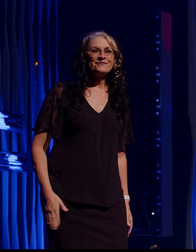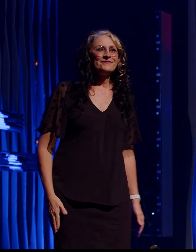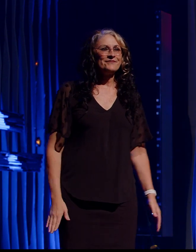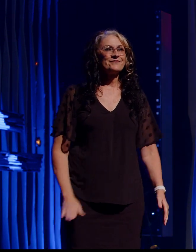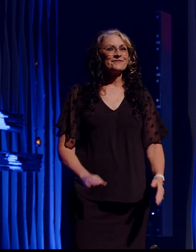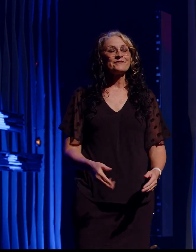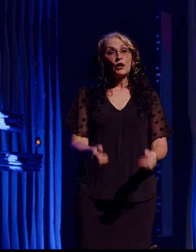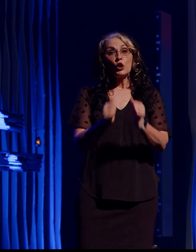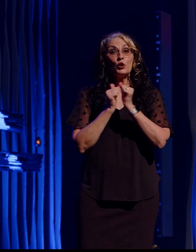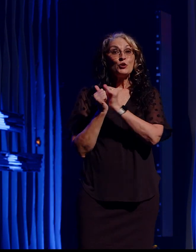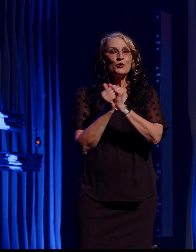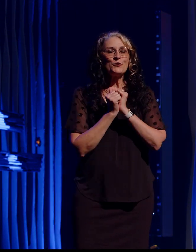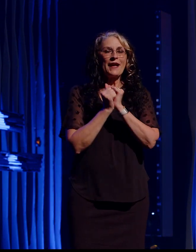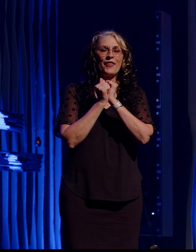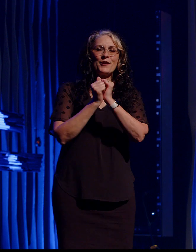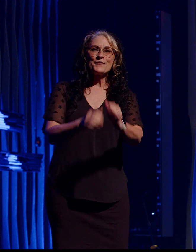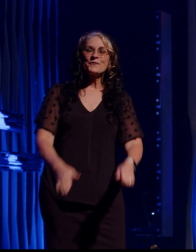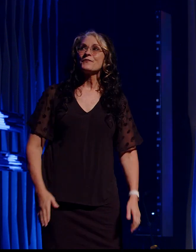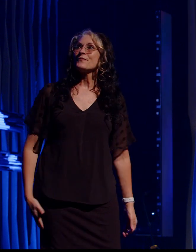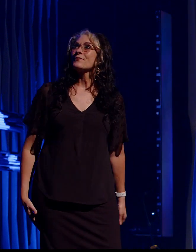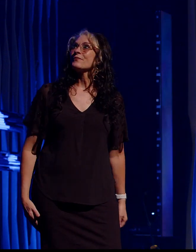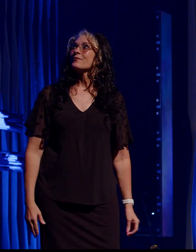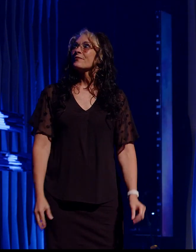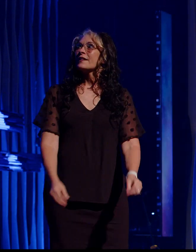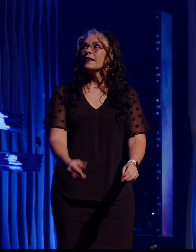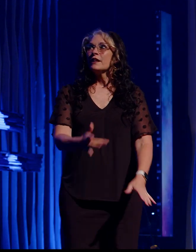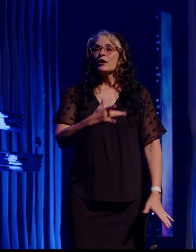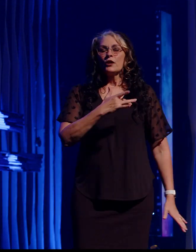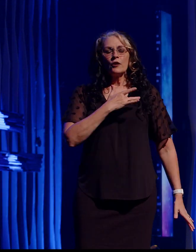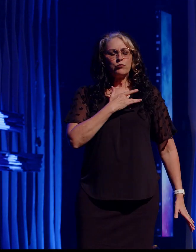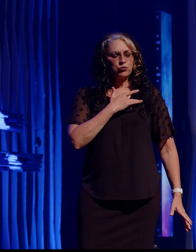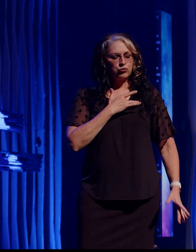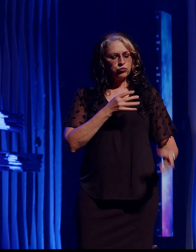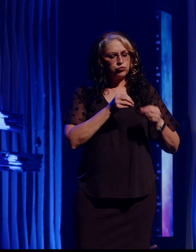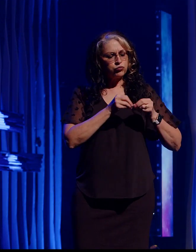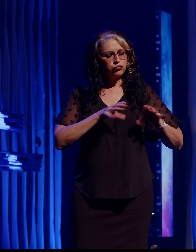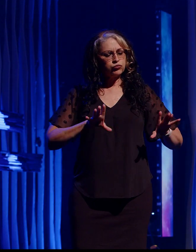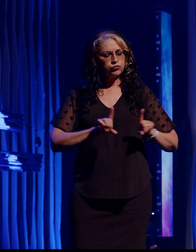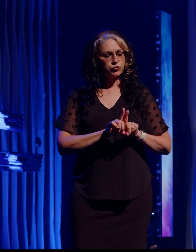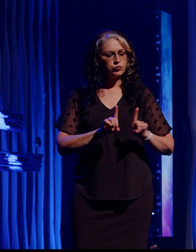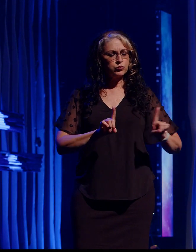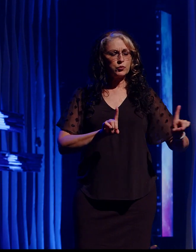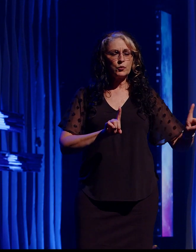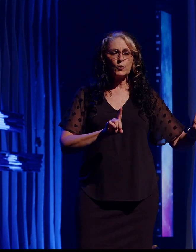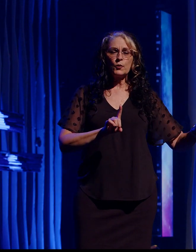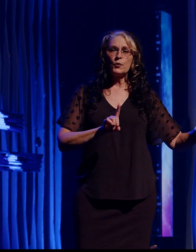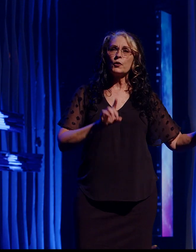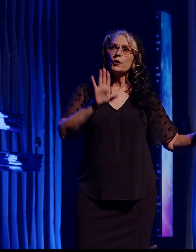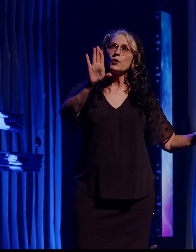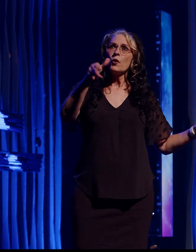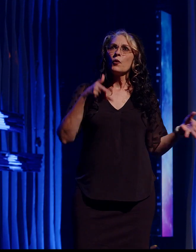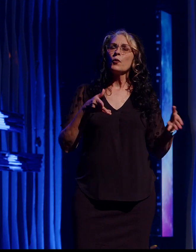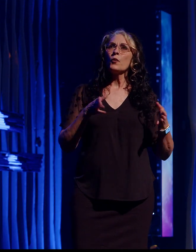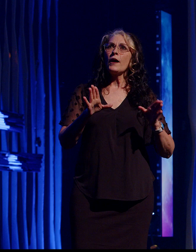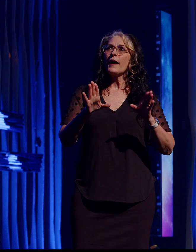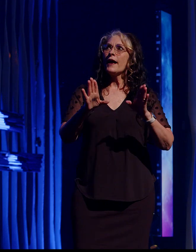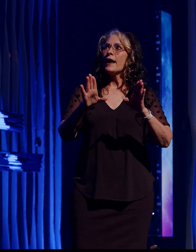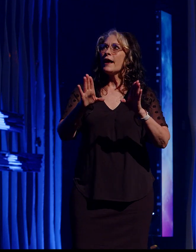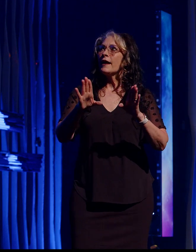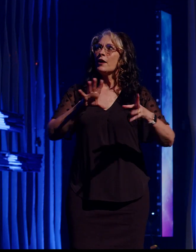sing the next verse together. Say, we lost your heart, your way. We lost your heart, your